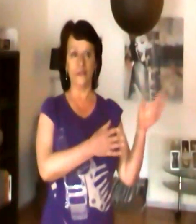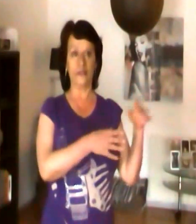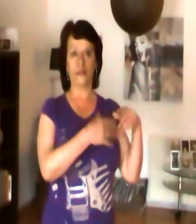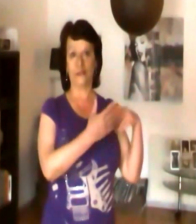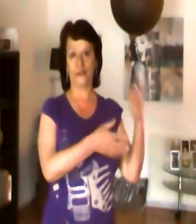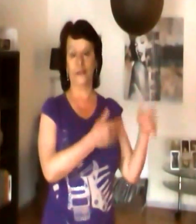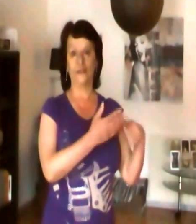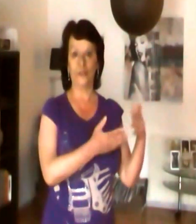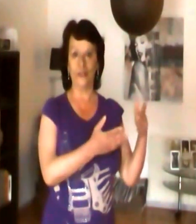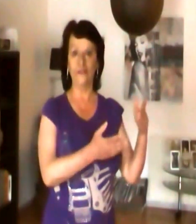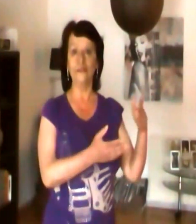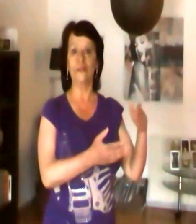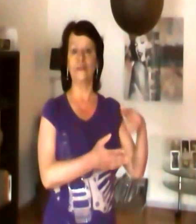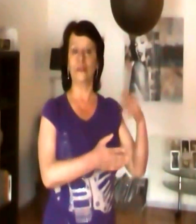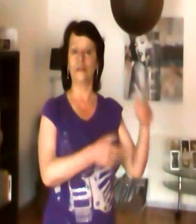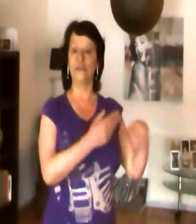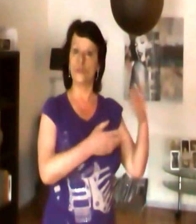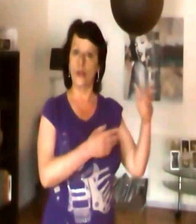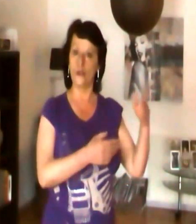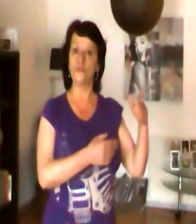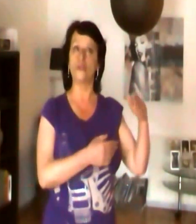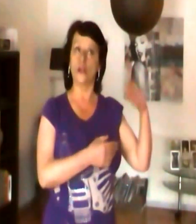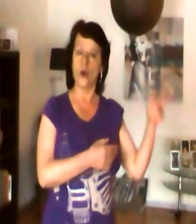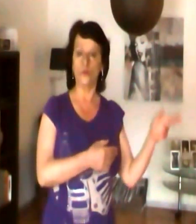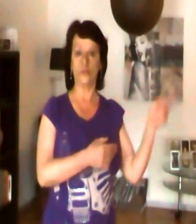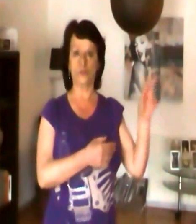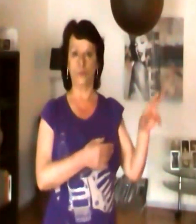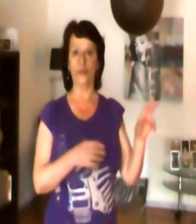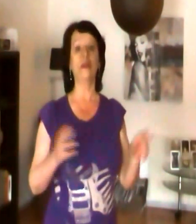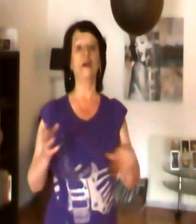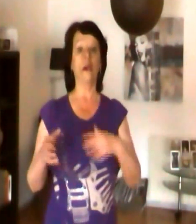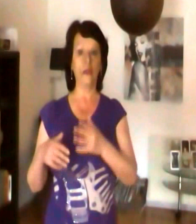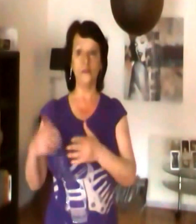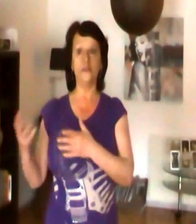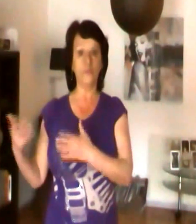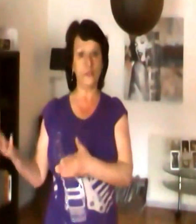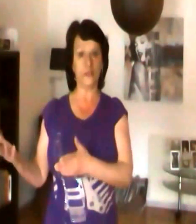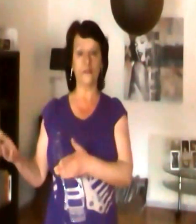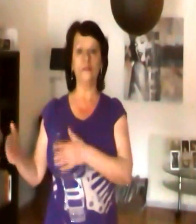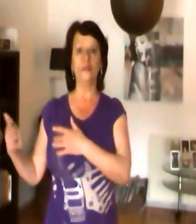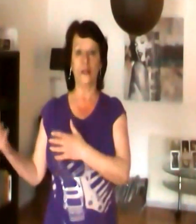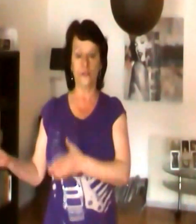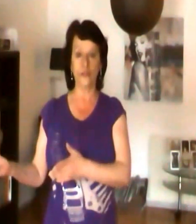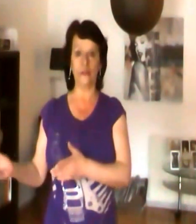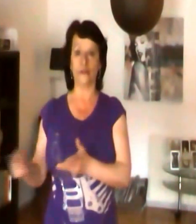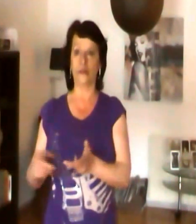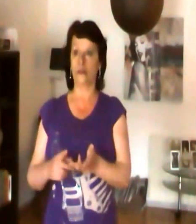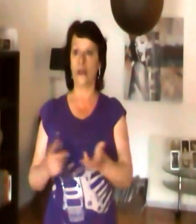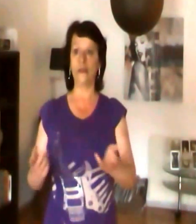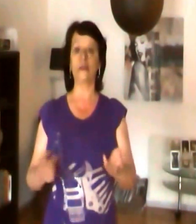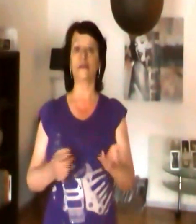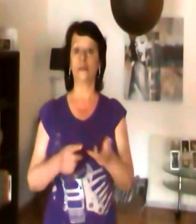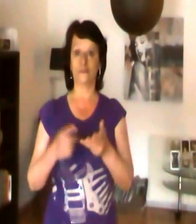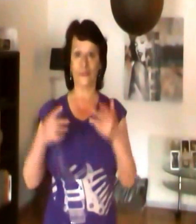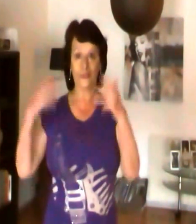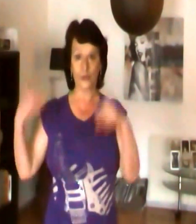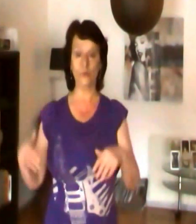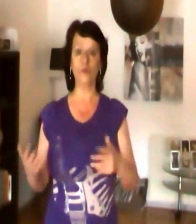transcendent thing that he describes God to be and a physical thing, like a